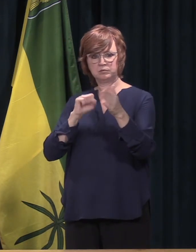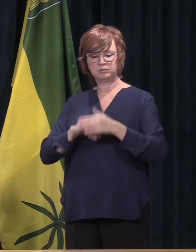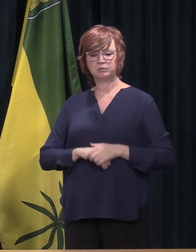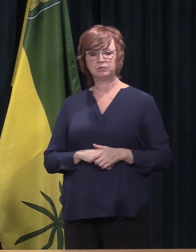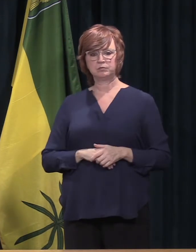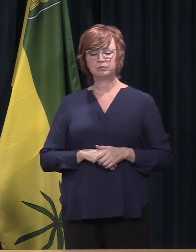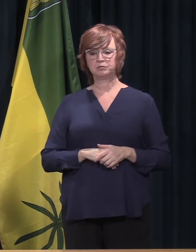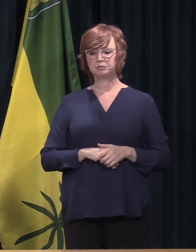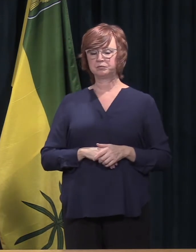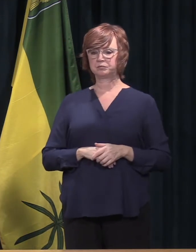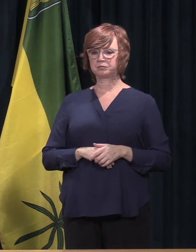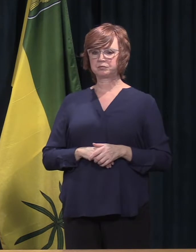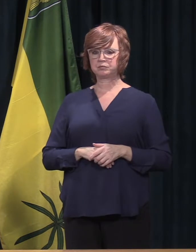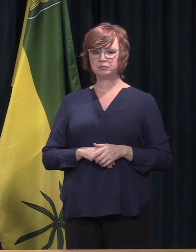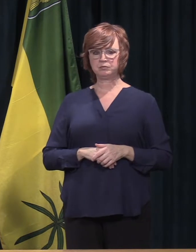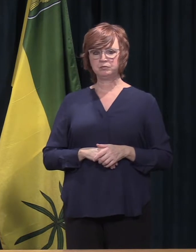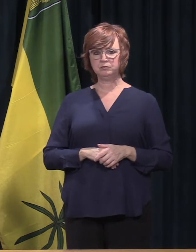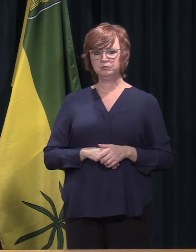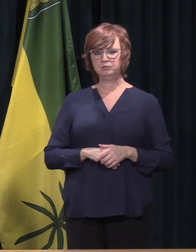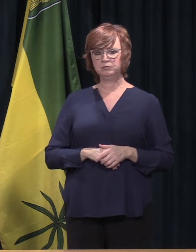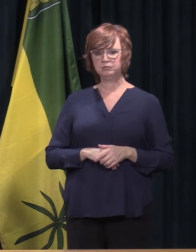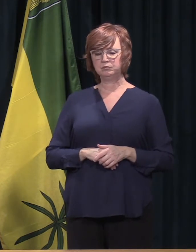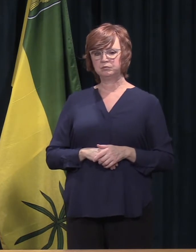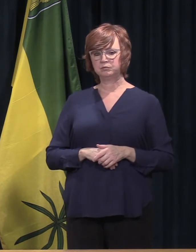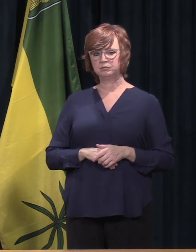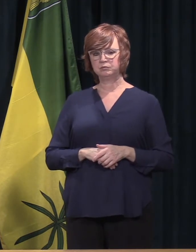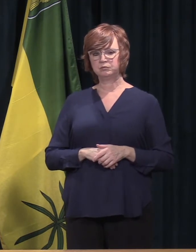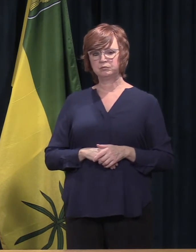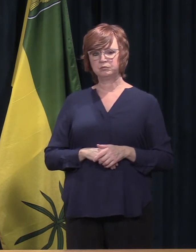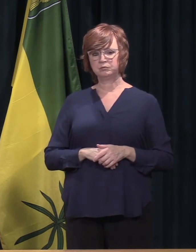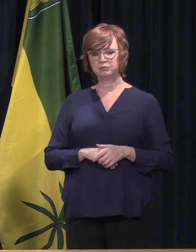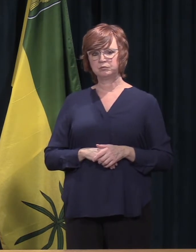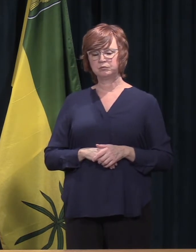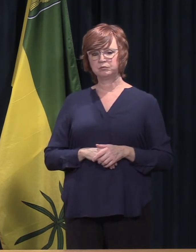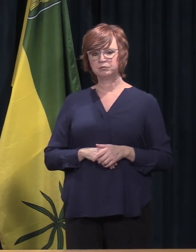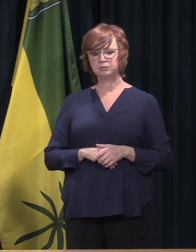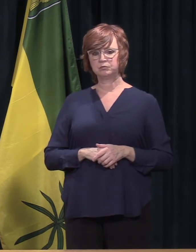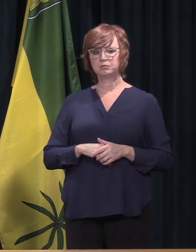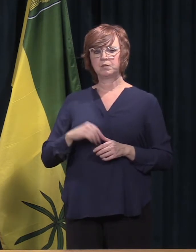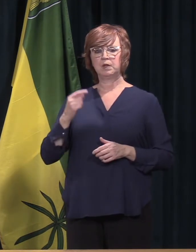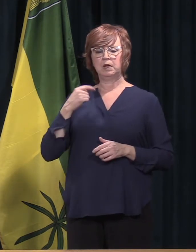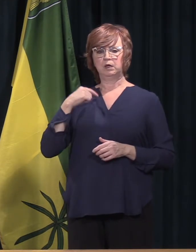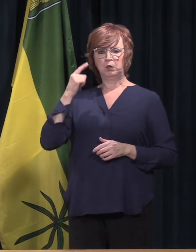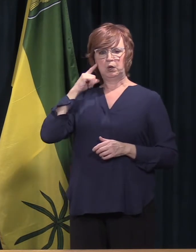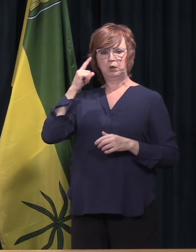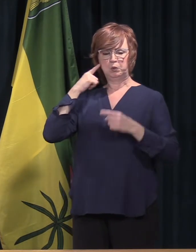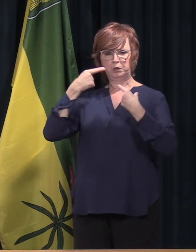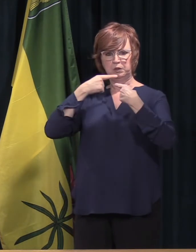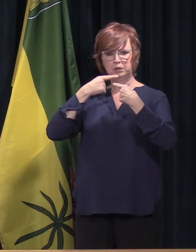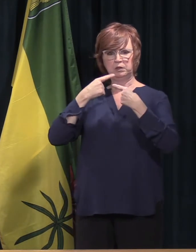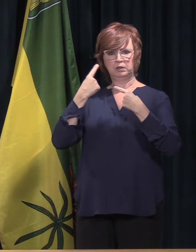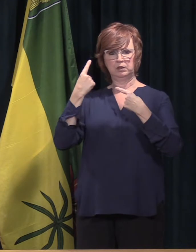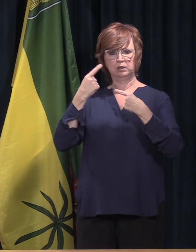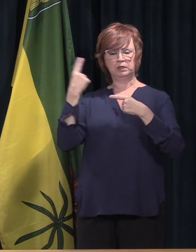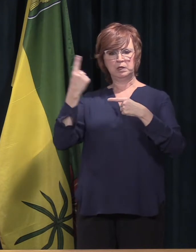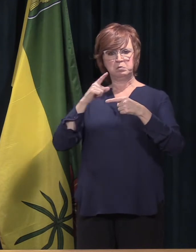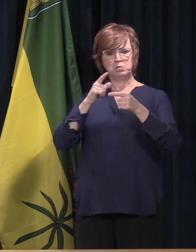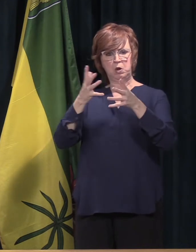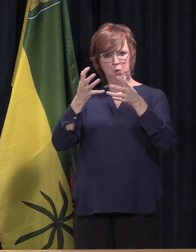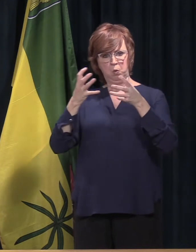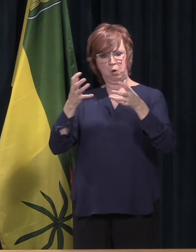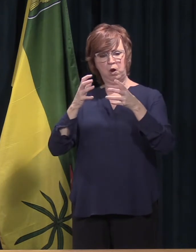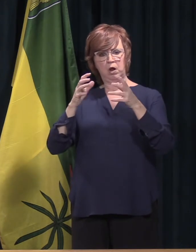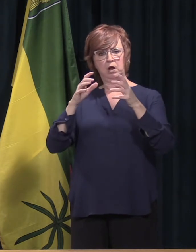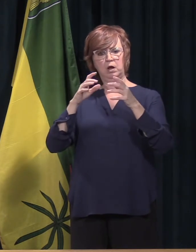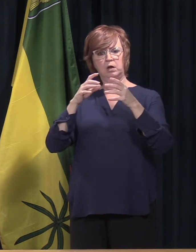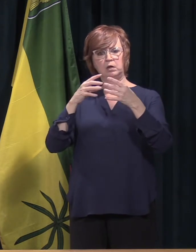We were hearing that a union is calling on for prisoners to be released from jails. Is that something that's being considered? So actually,